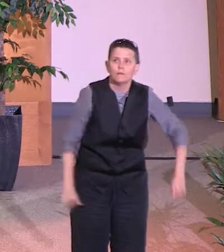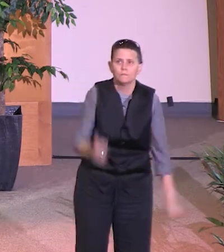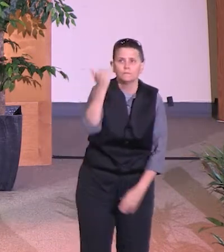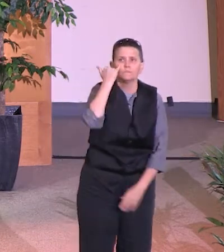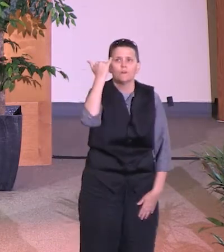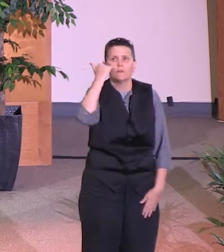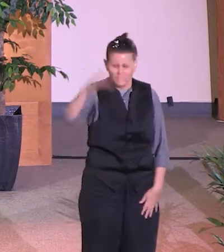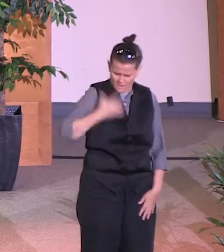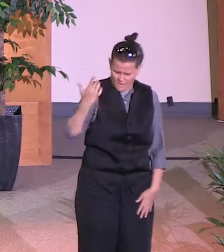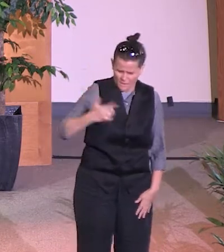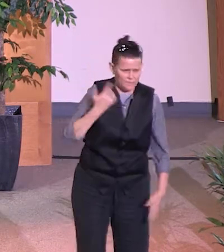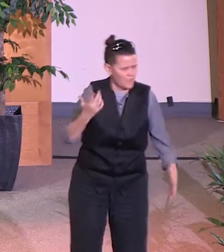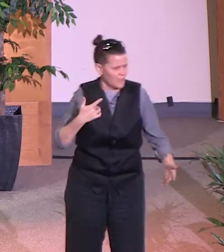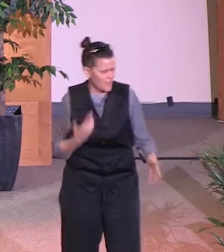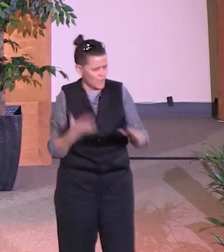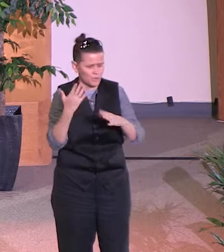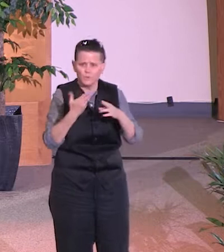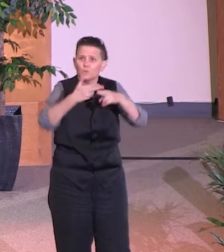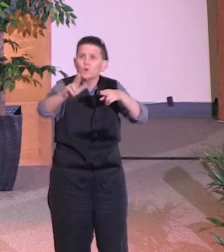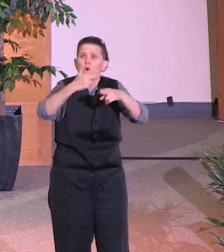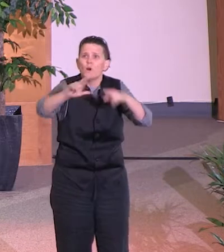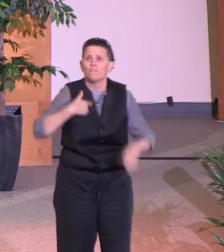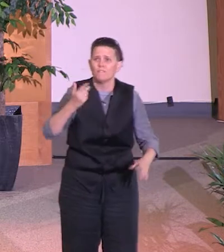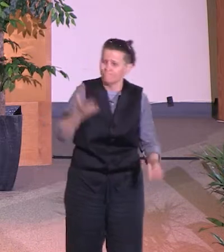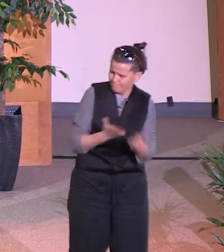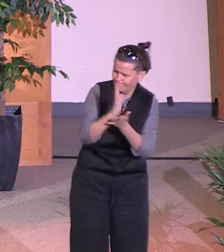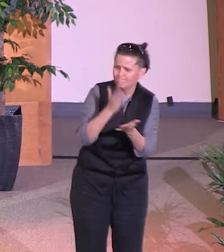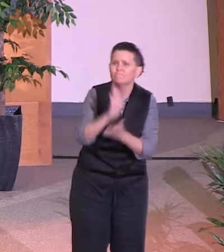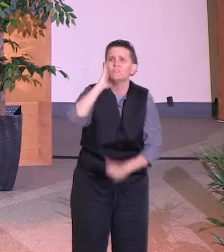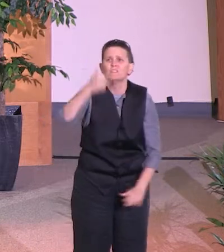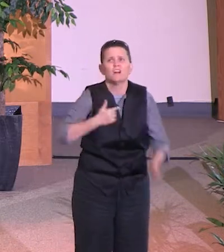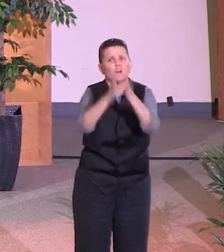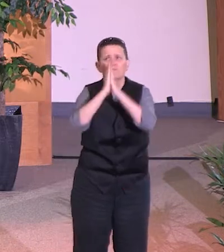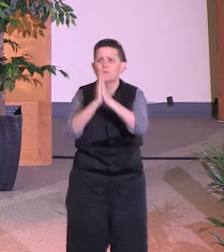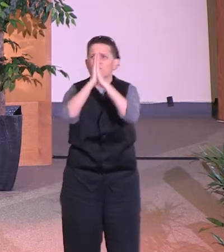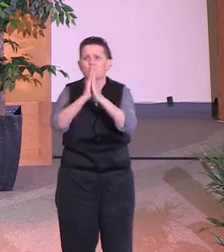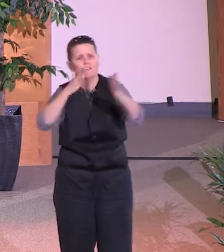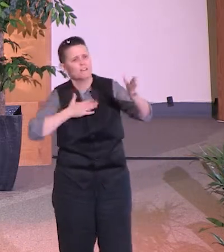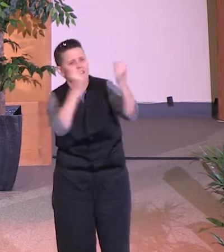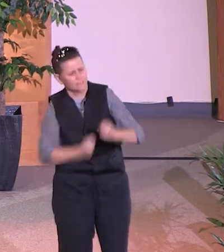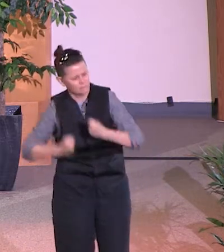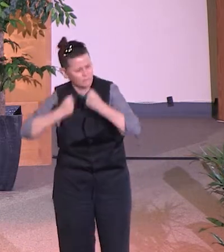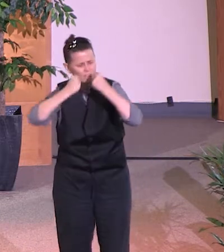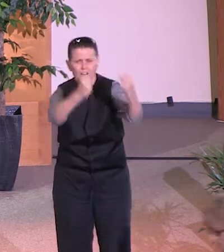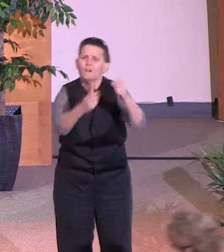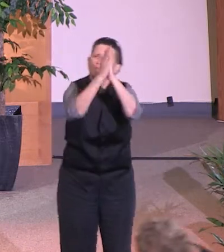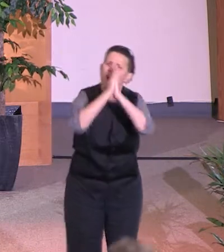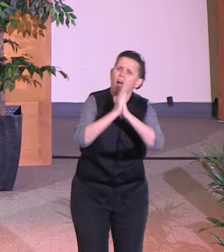come up short, it'll be all right, 'cause I'm gonna pray with all my